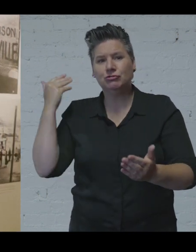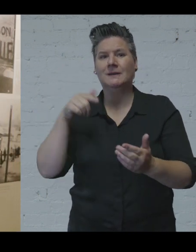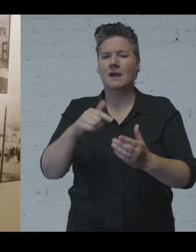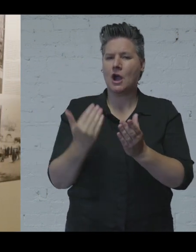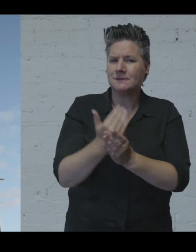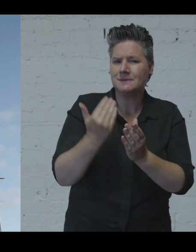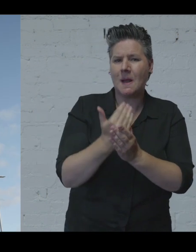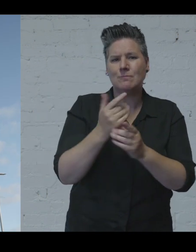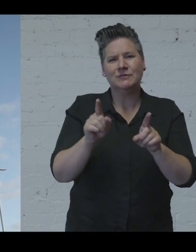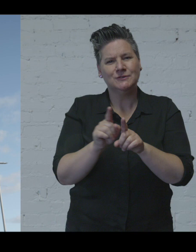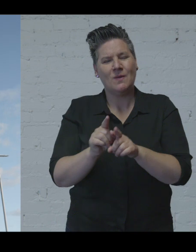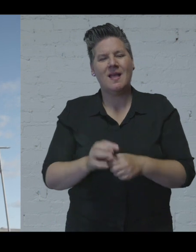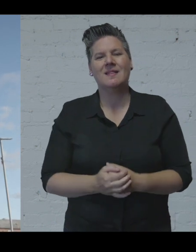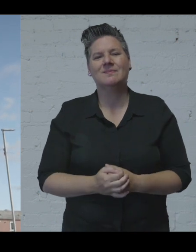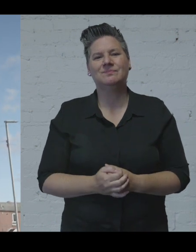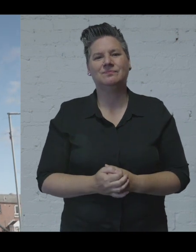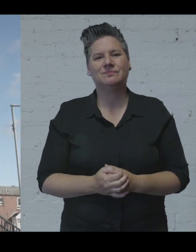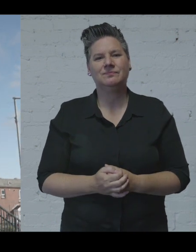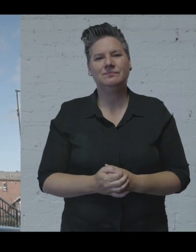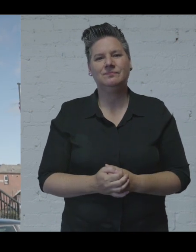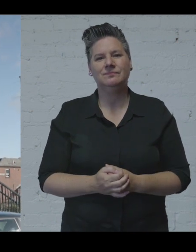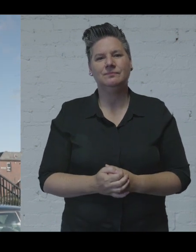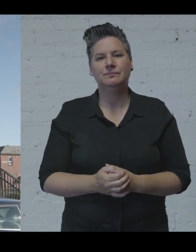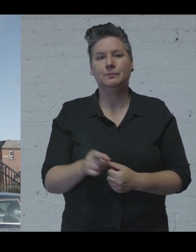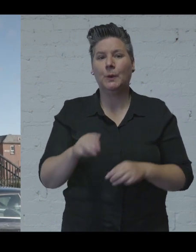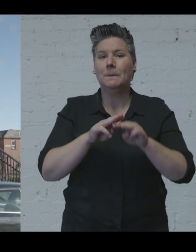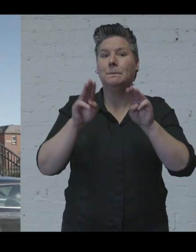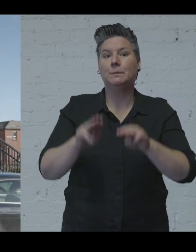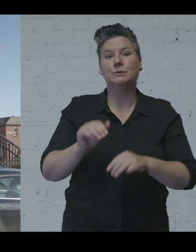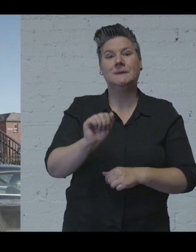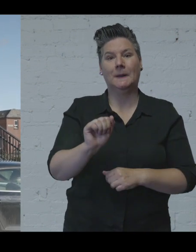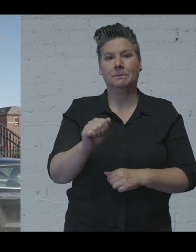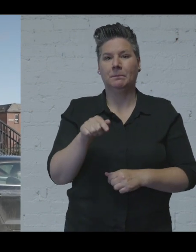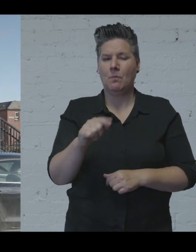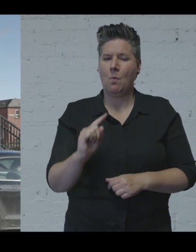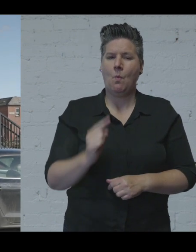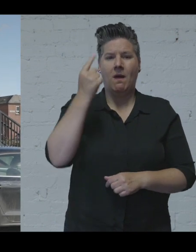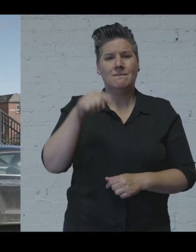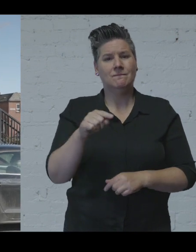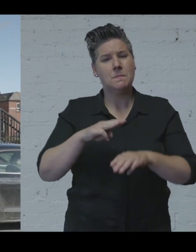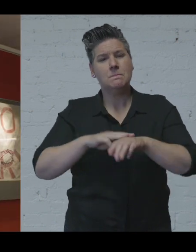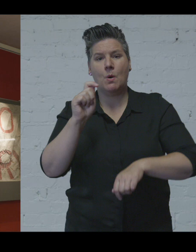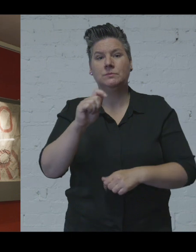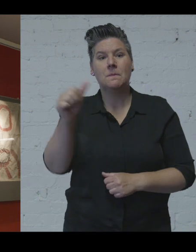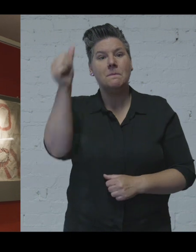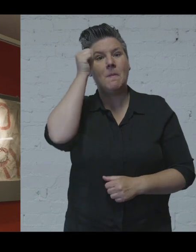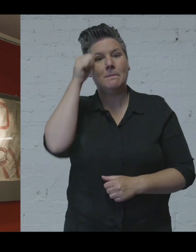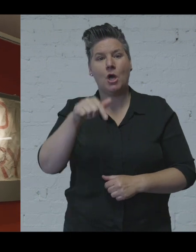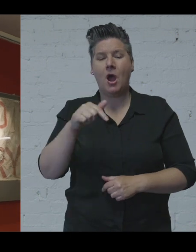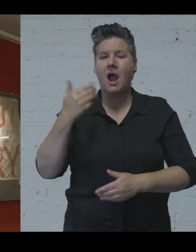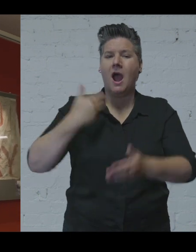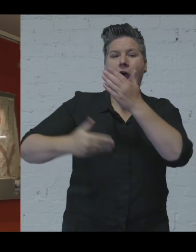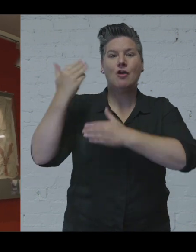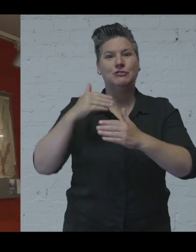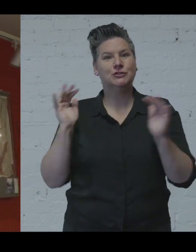context. The Museum of Free Derry has become one of the most popular heritage attractions in the region, attracting tens of thousands